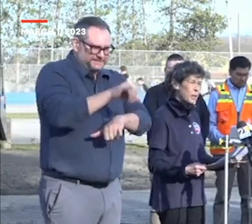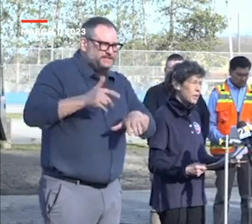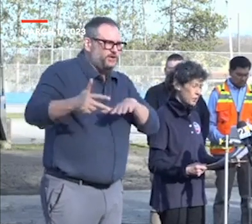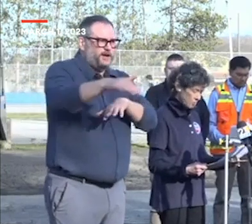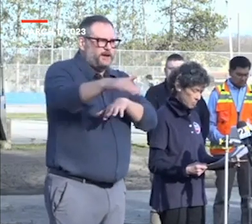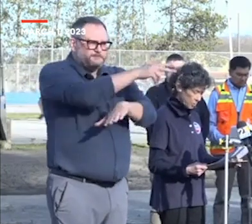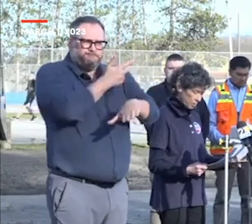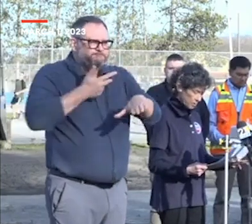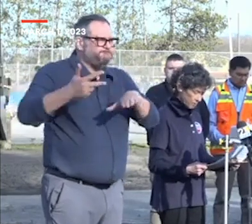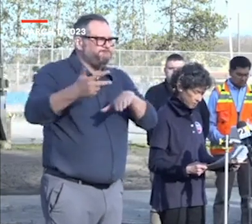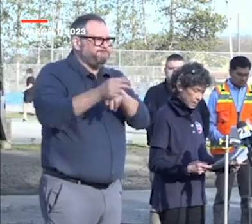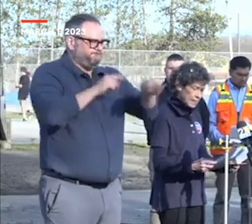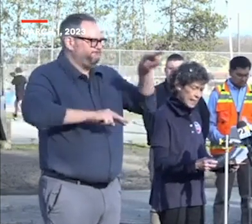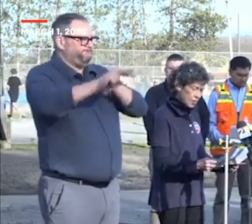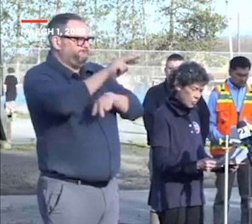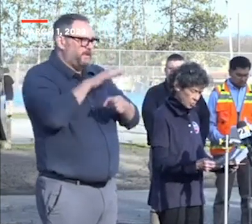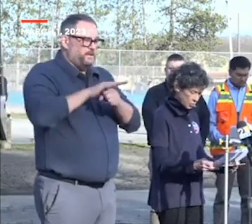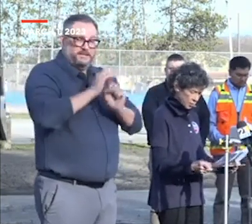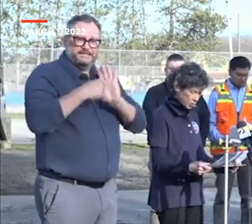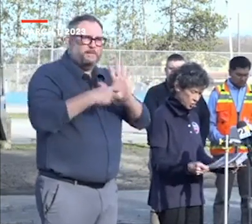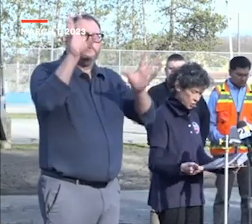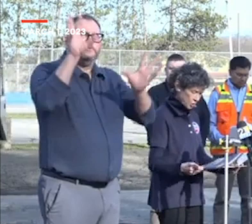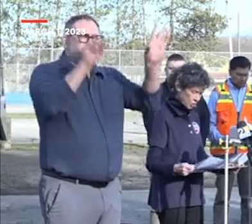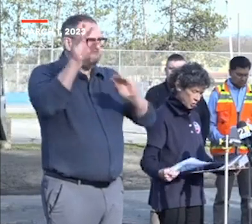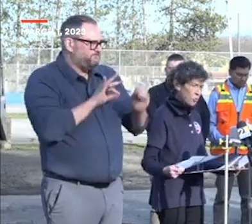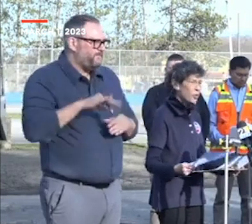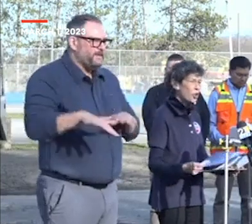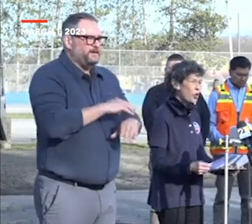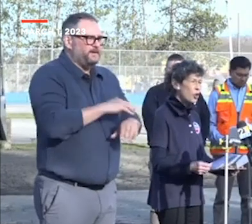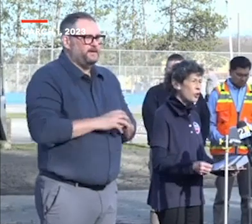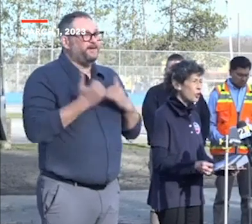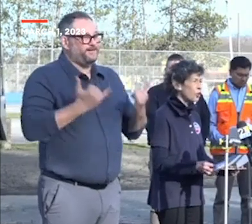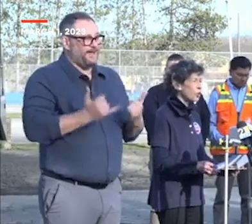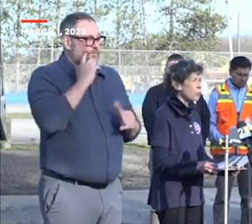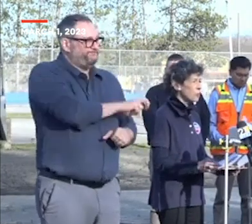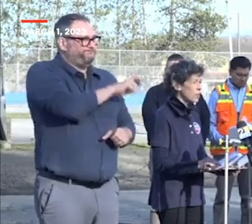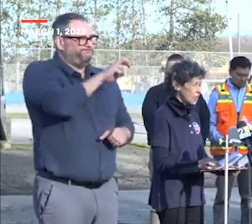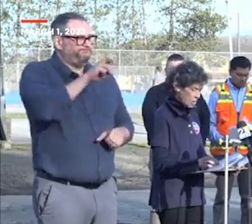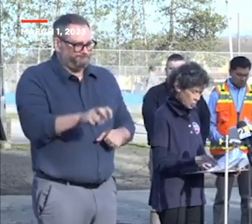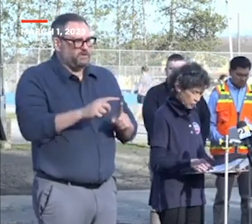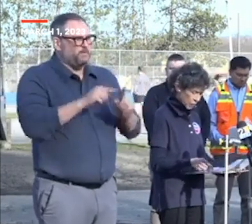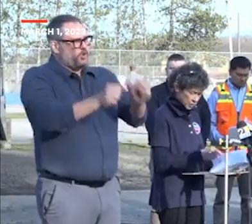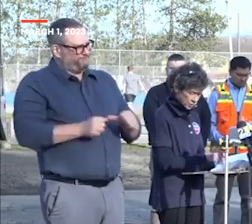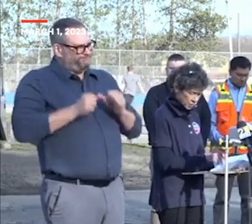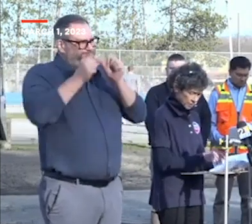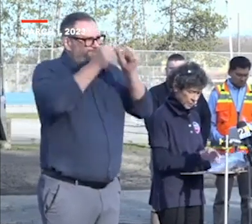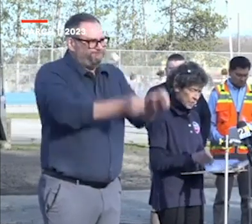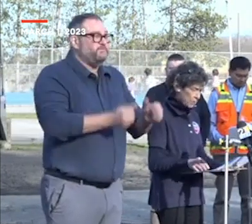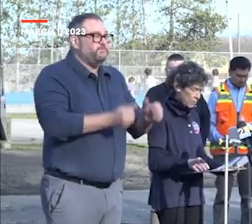sampling in the community. And now, as we transition to the longer-term remediation